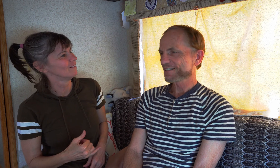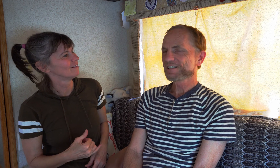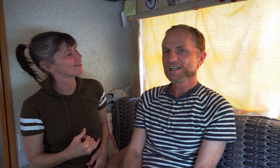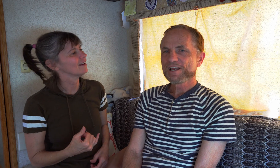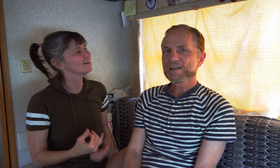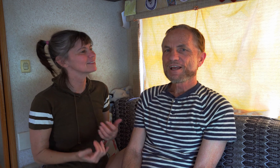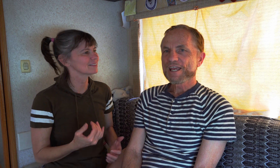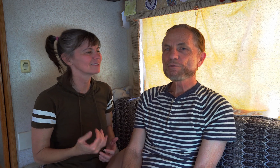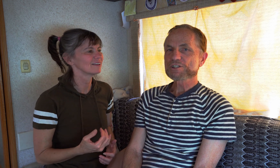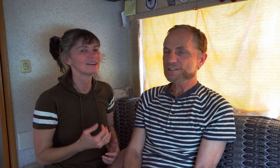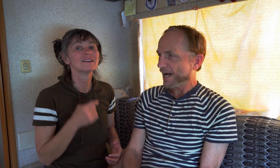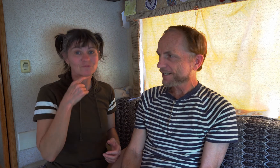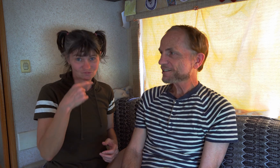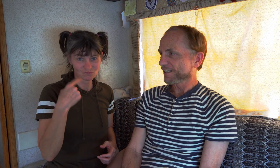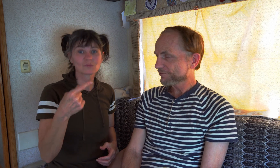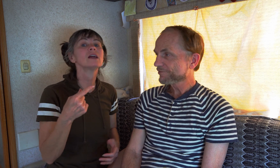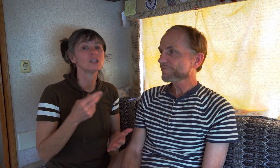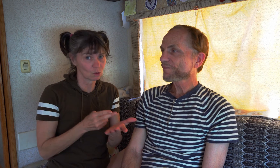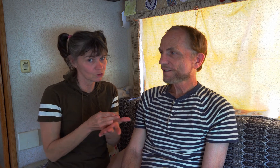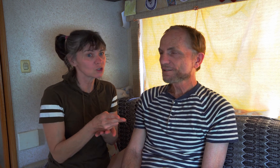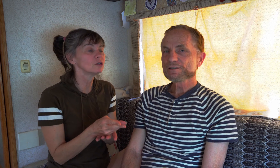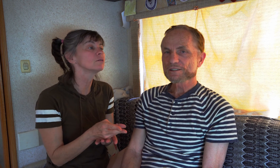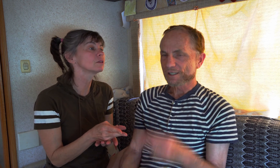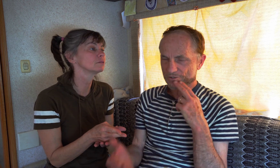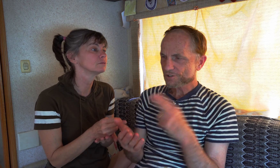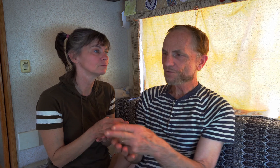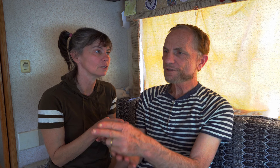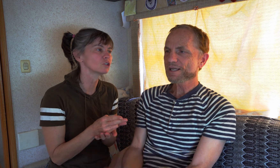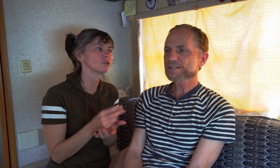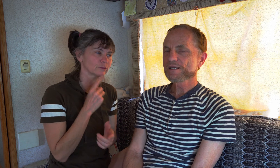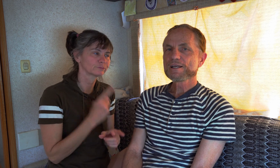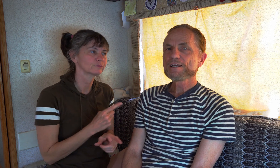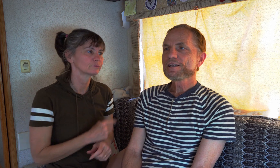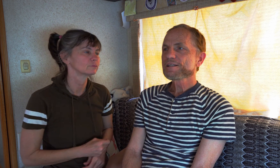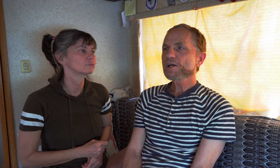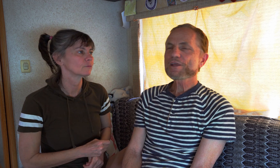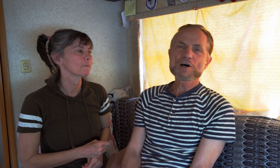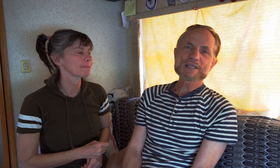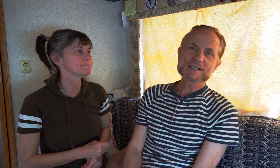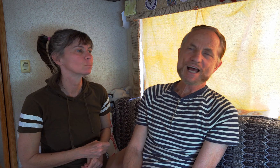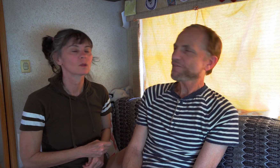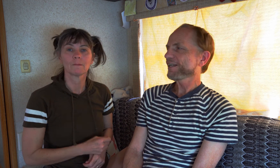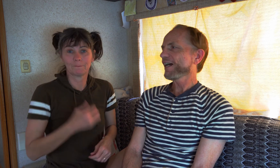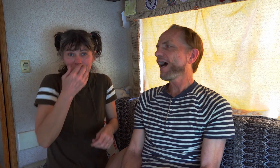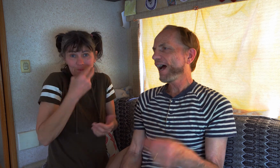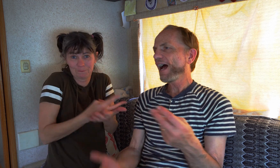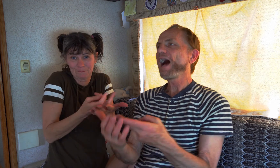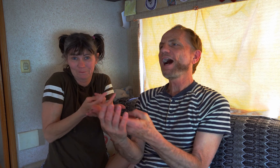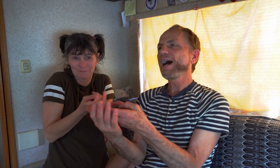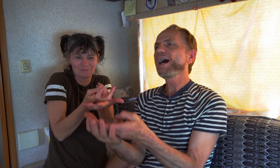fool. Yes. Yes. He was just honest enough And he told the truth. to tell the truth. That's Yes. true. So they all began laughing.